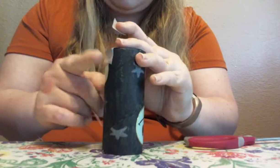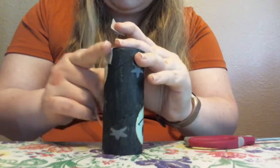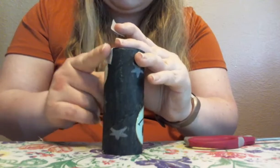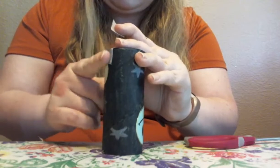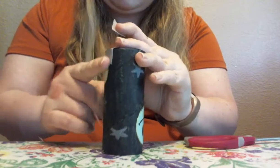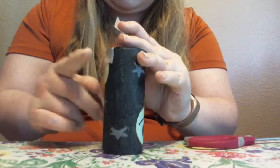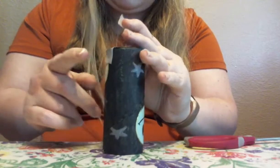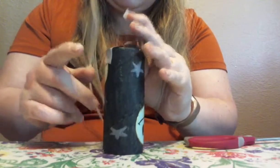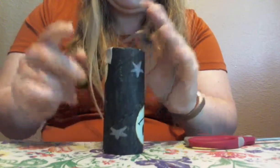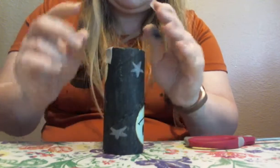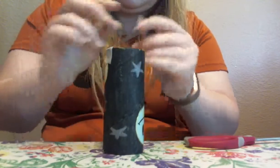press down.